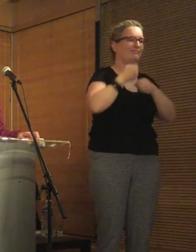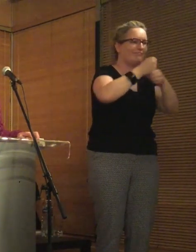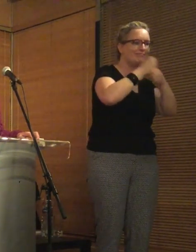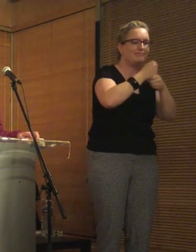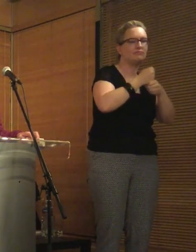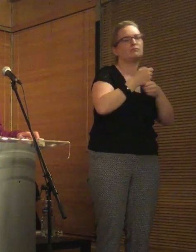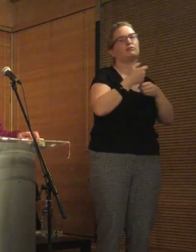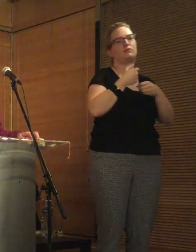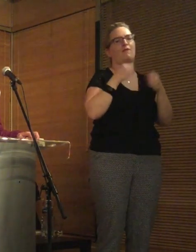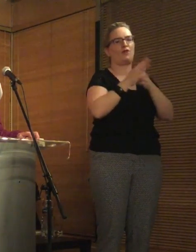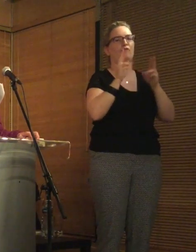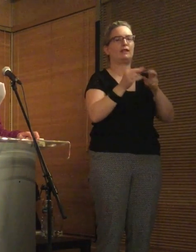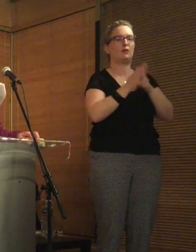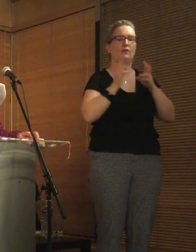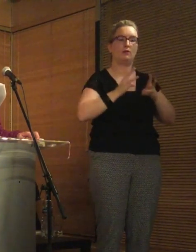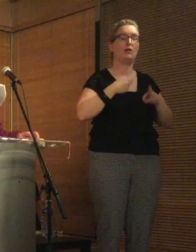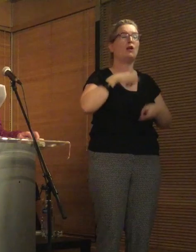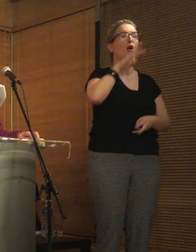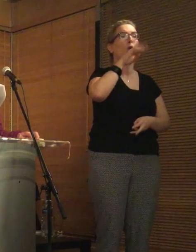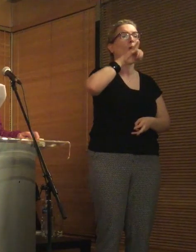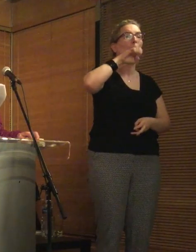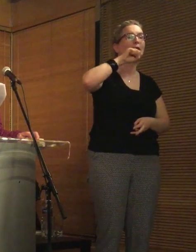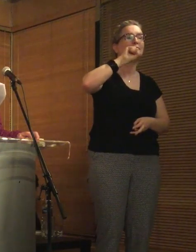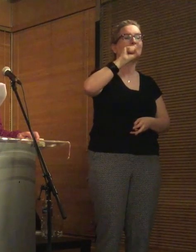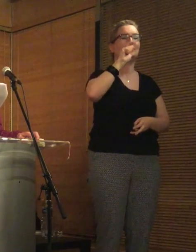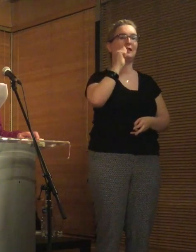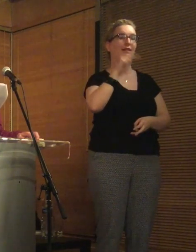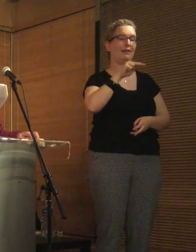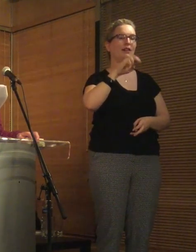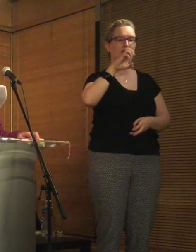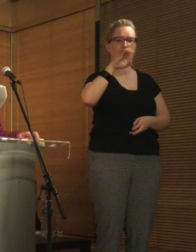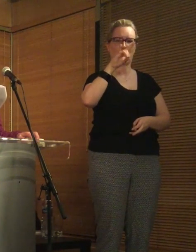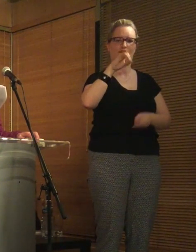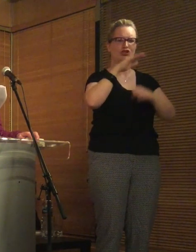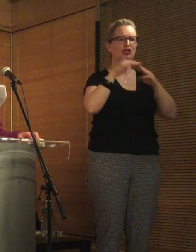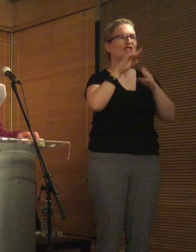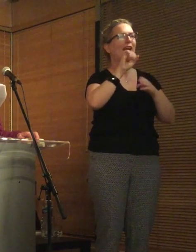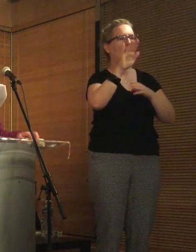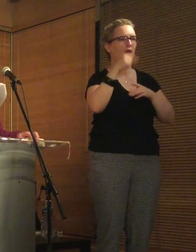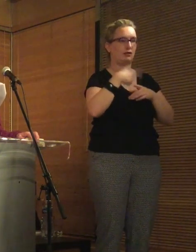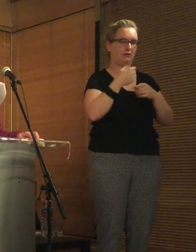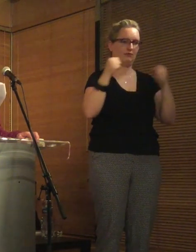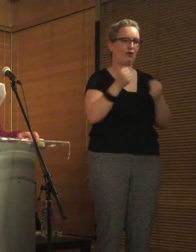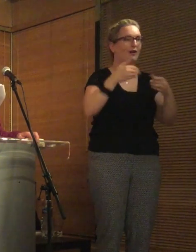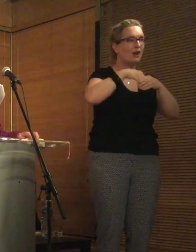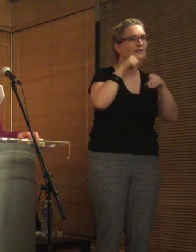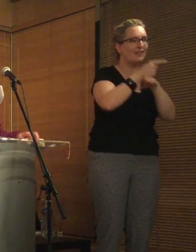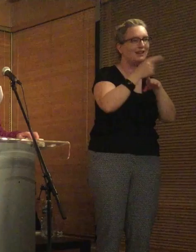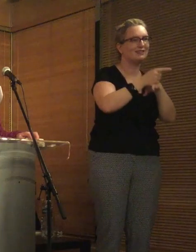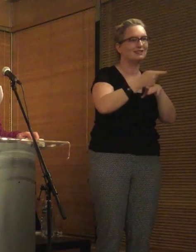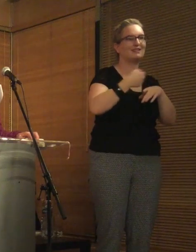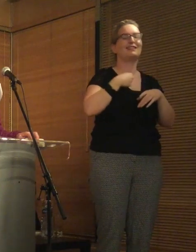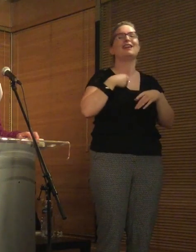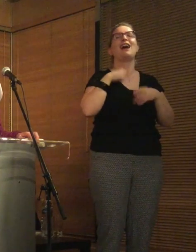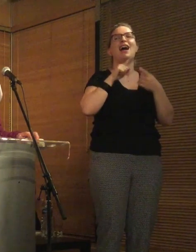young Winston Churchill was a central figure in the barmaid issue, and he was to stand for re-election, and Eva was determined to overthrow